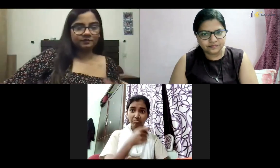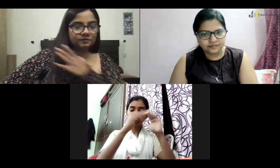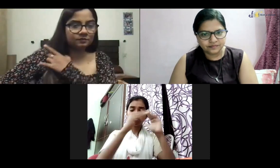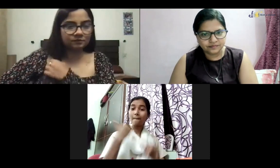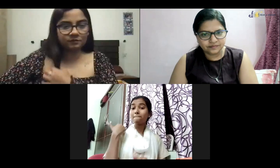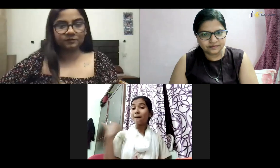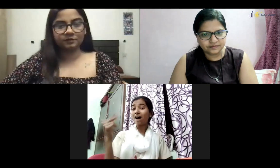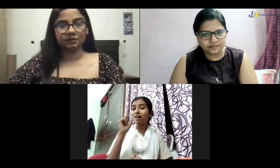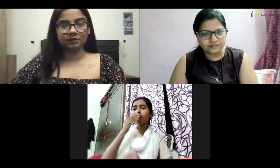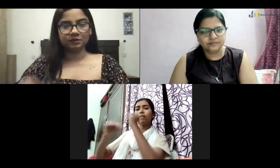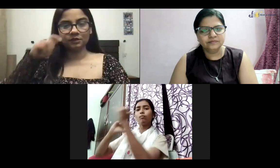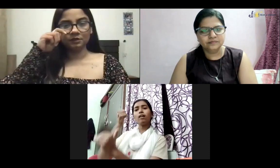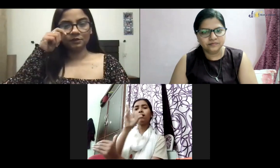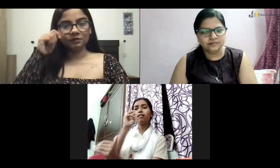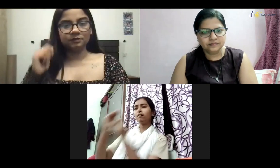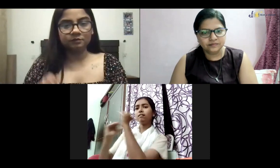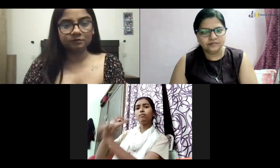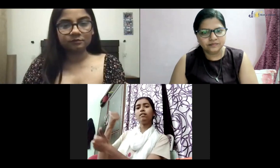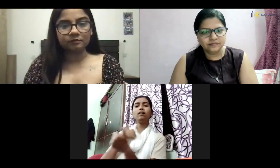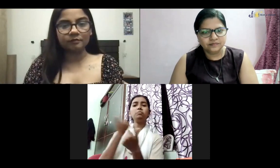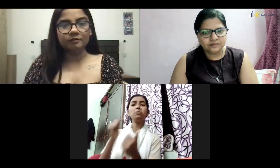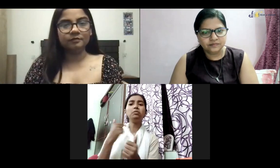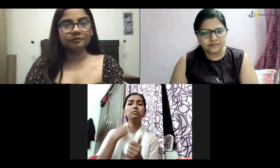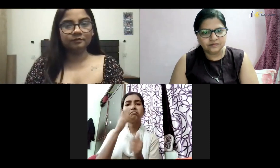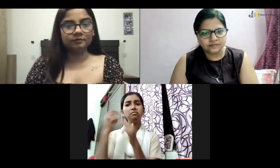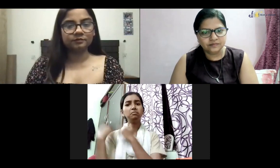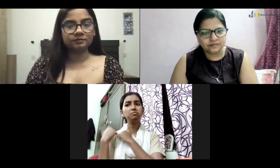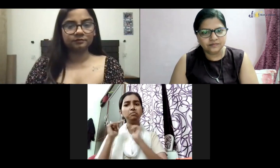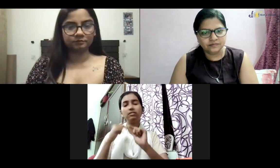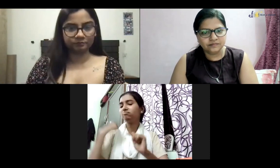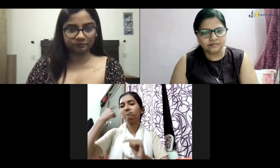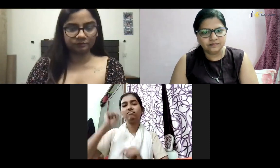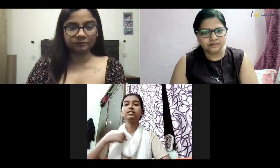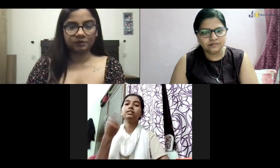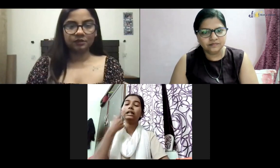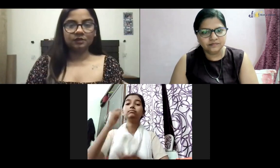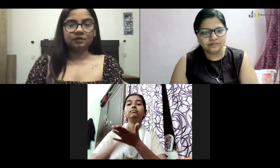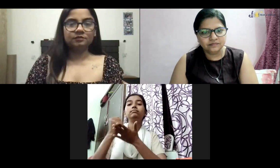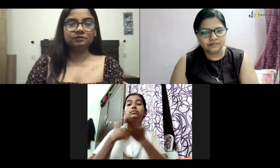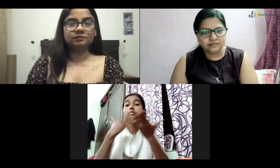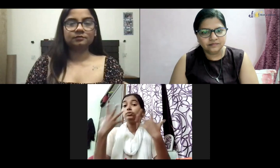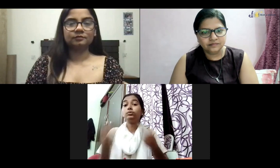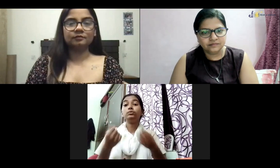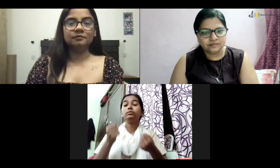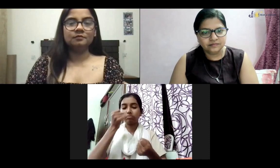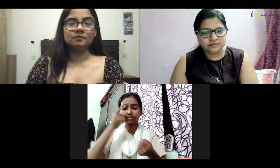hearing people, they are succeeding in their life, but I felt discriminated. And my brother, he was studying well,